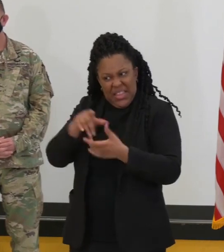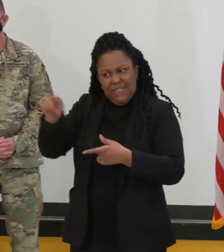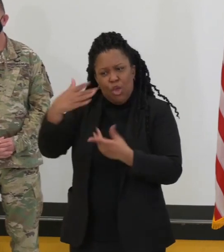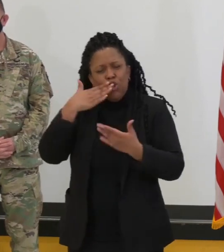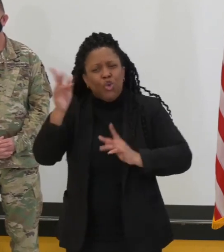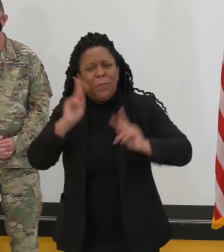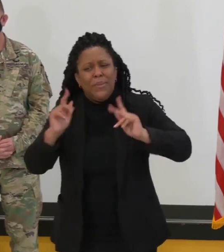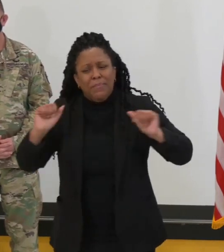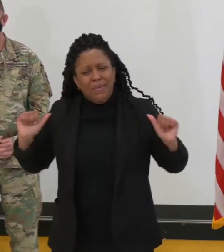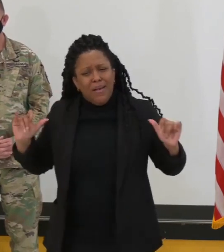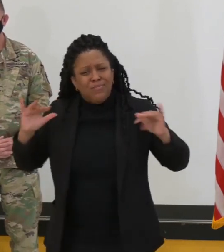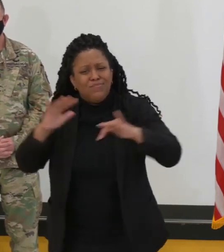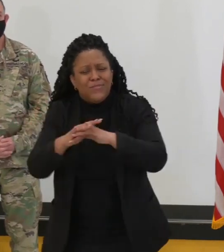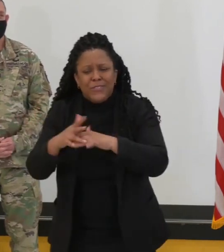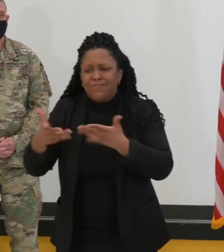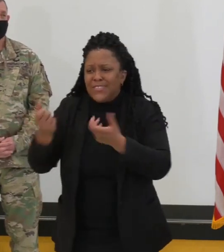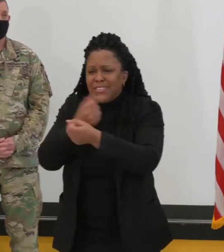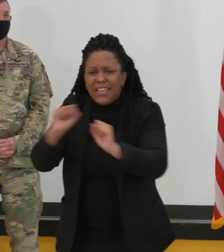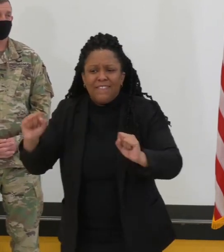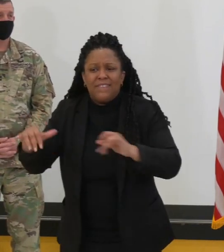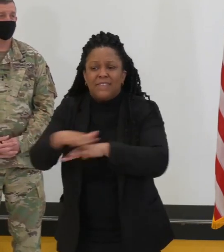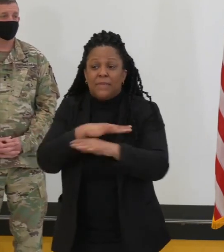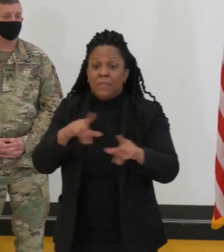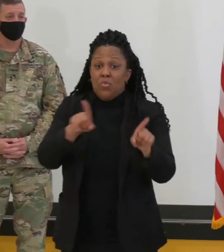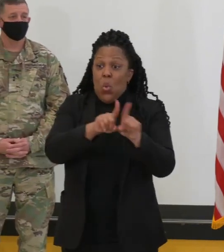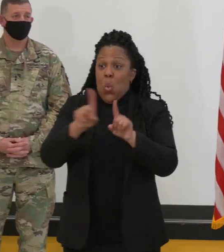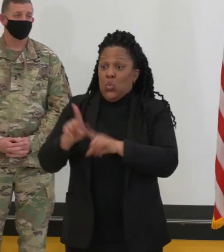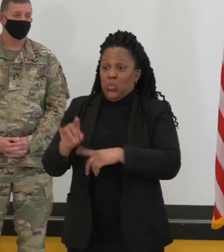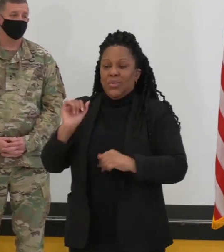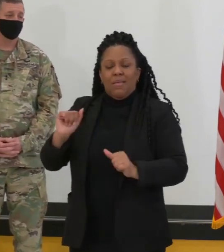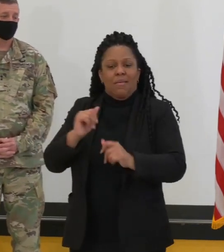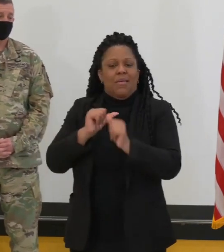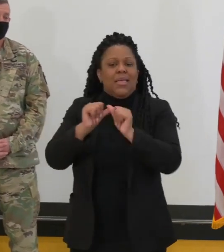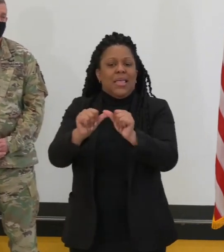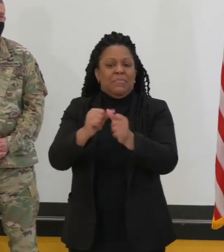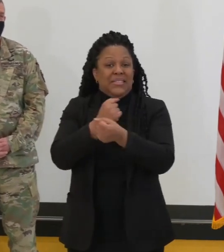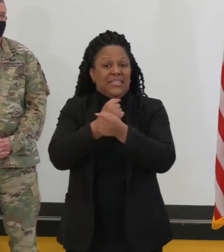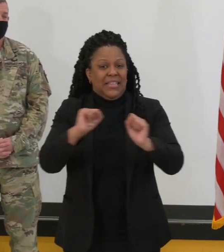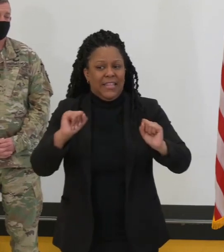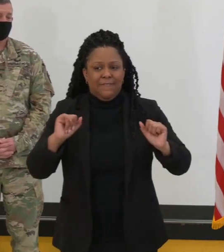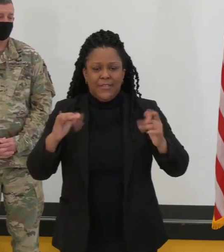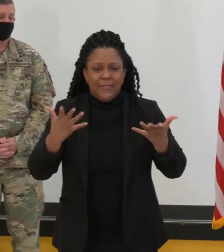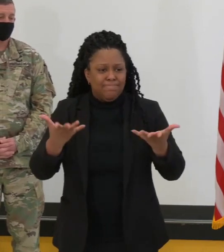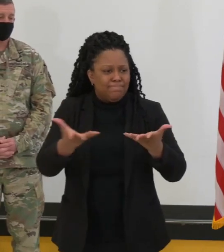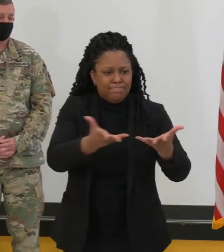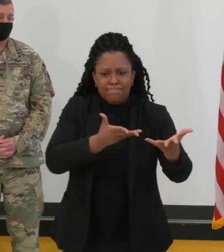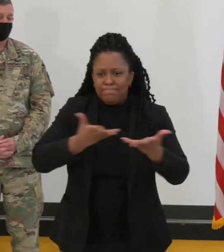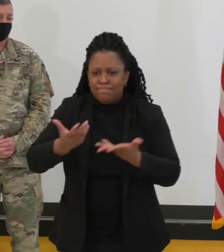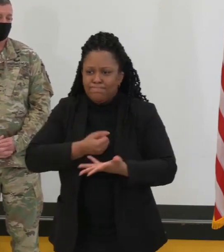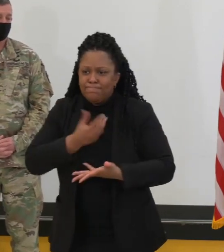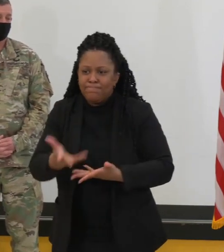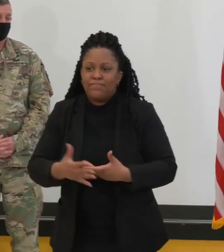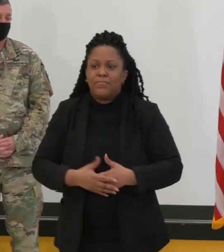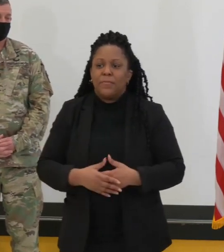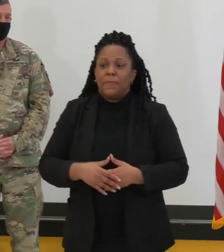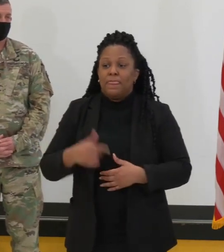be kept physically safe. And that, I think, is an important component of that. We believe the curfew is important because it's also an effective deterrent